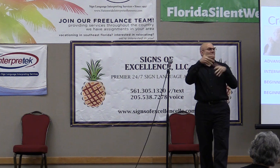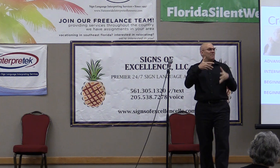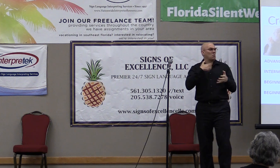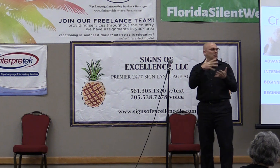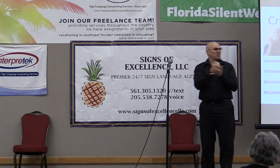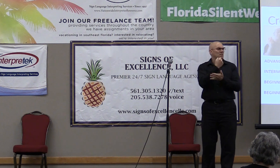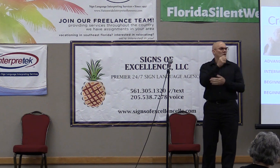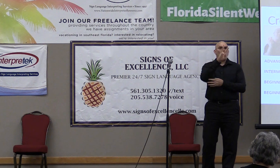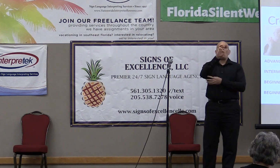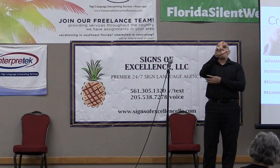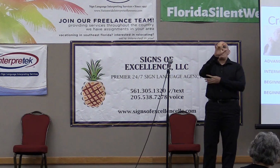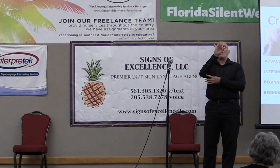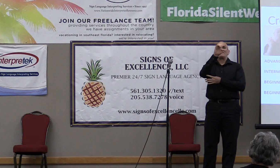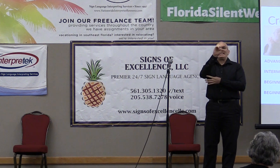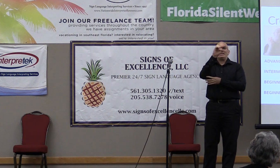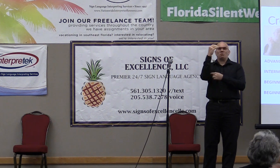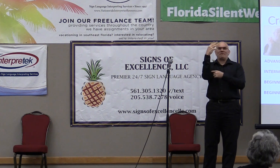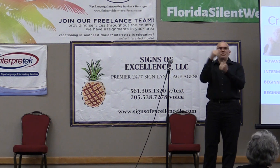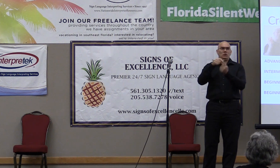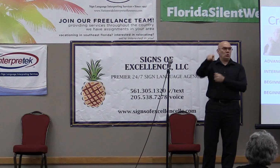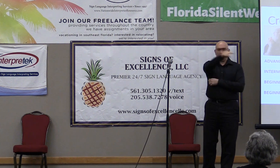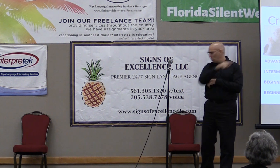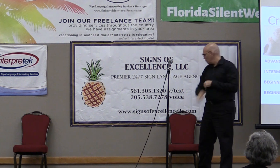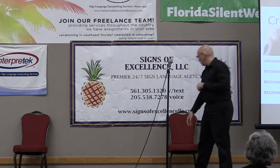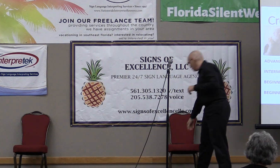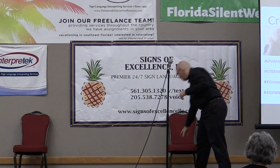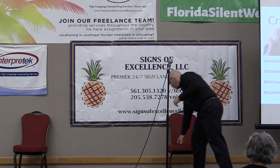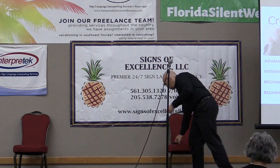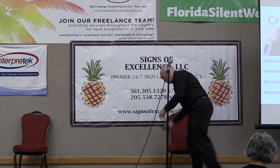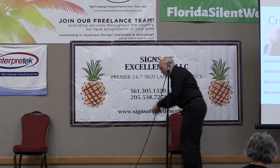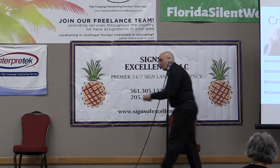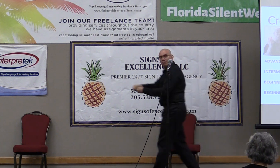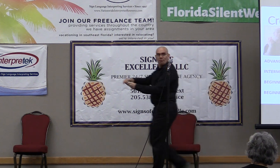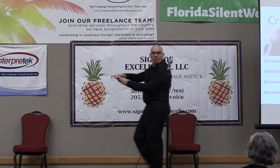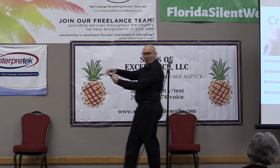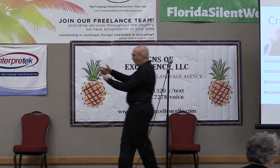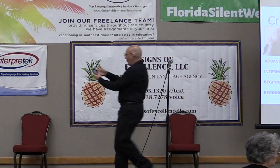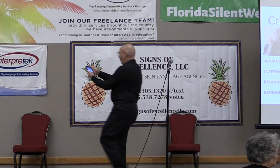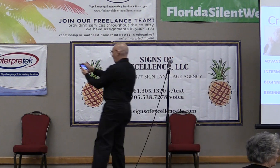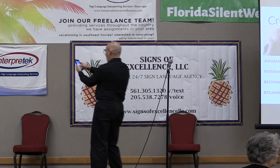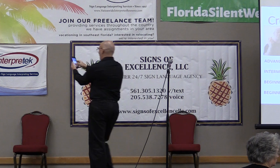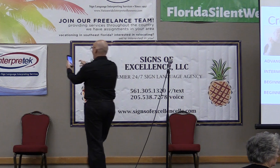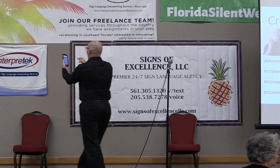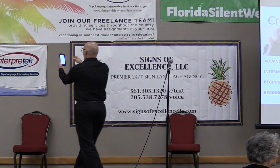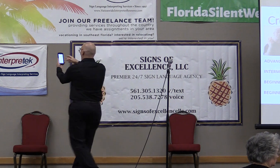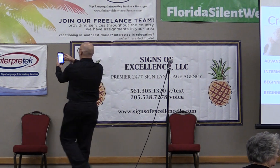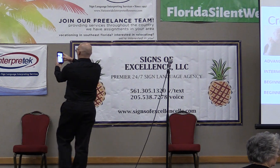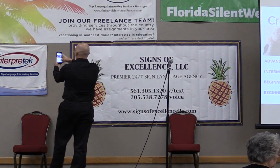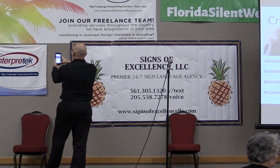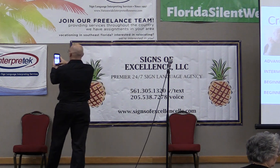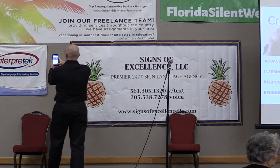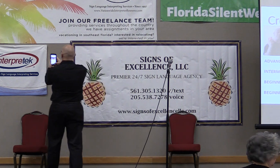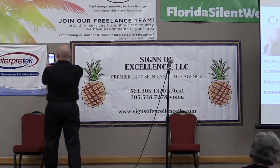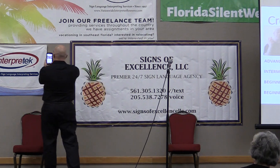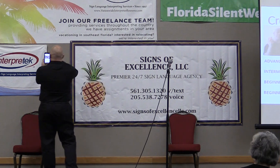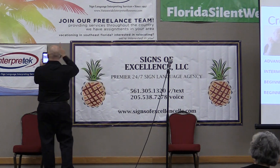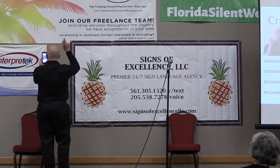Great. Now I have a few minutes left. I want to take a selfie with you.